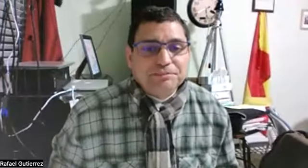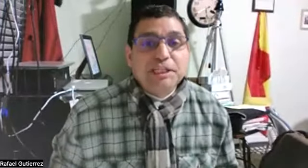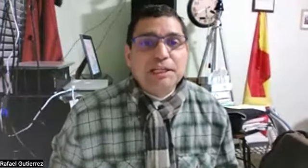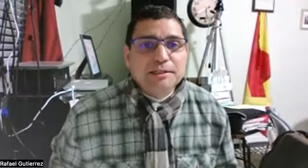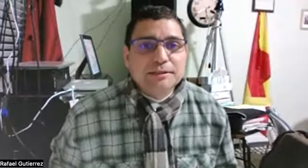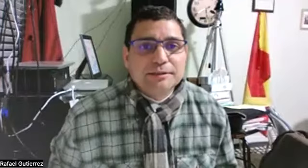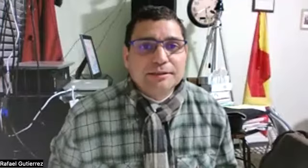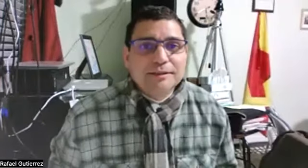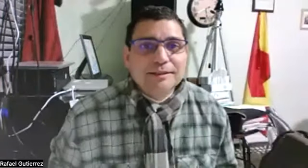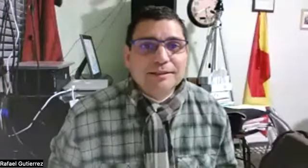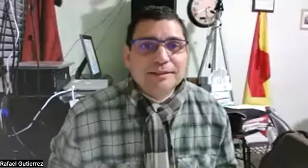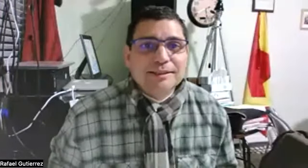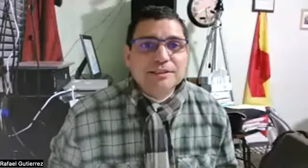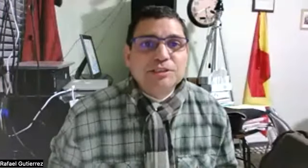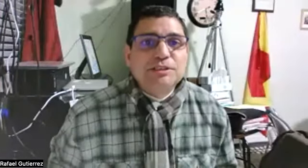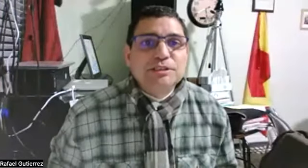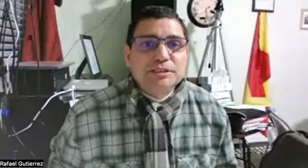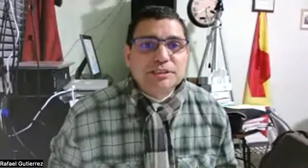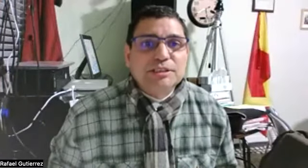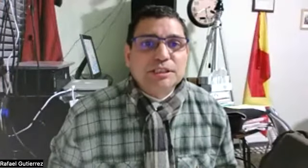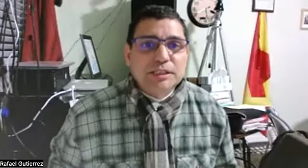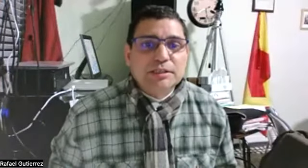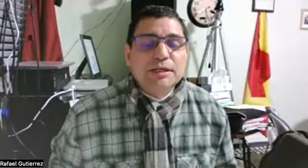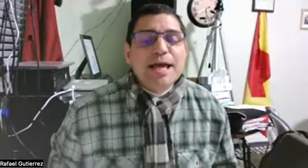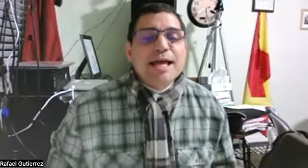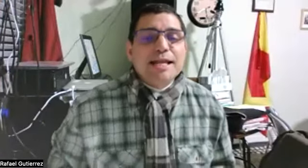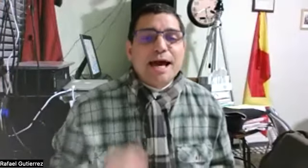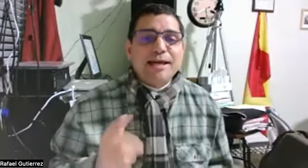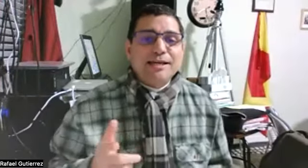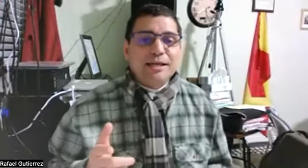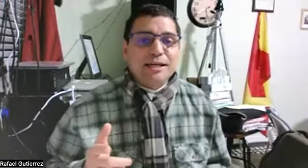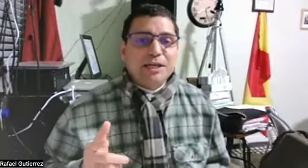cheating. Don't say it's a bad word. Oh my god. Cheating. Like